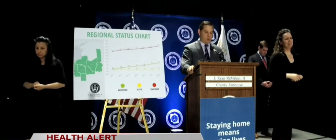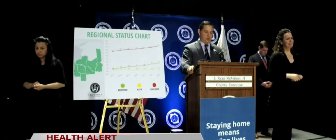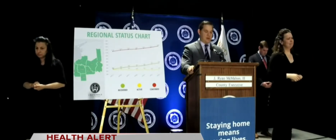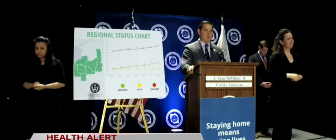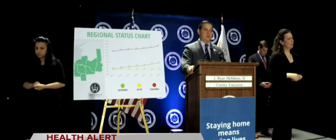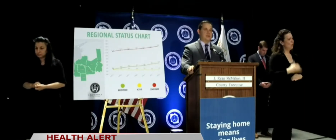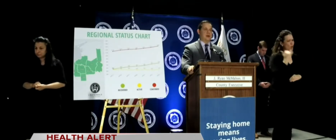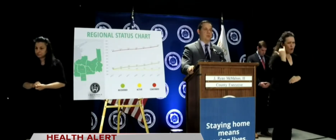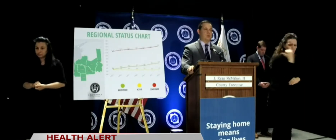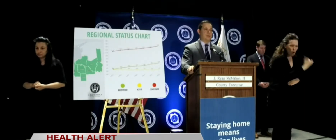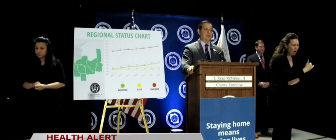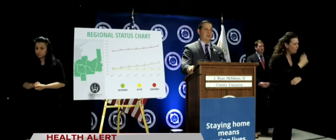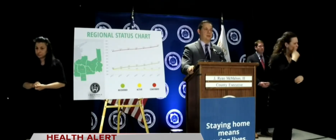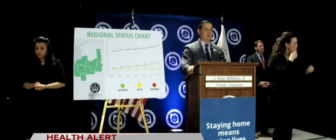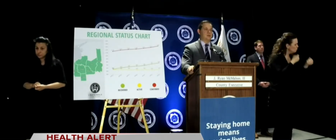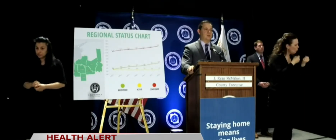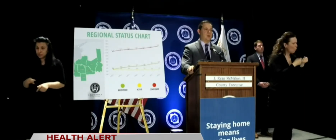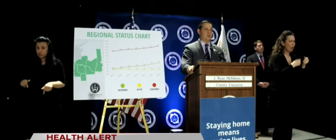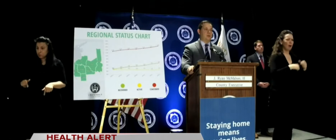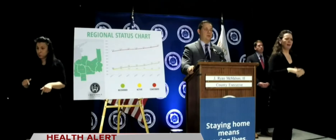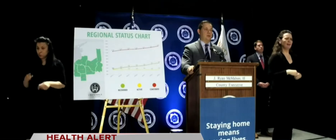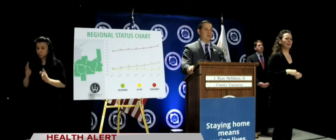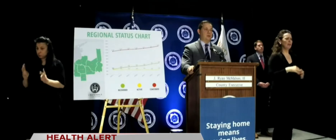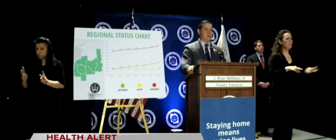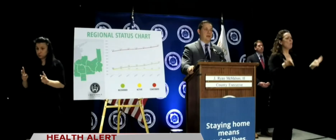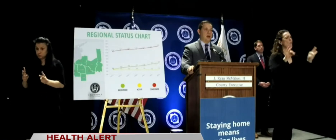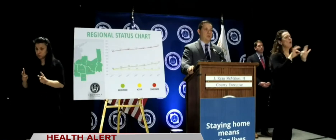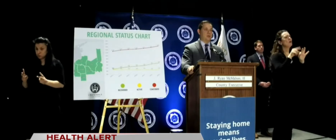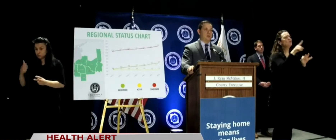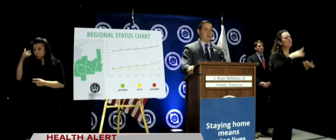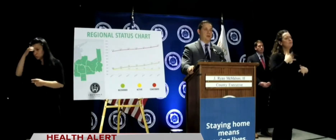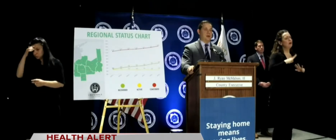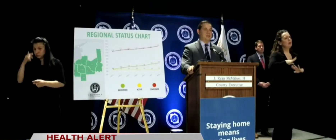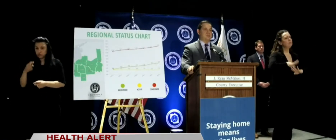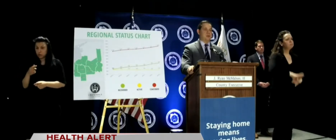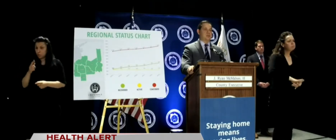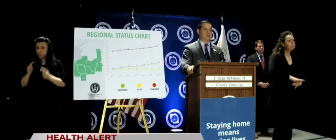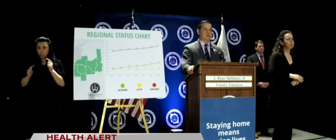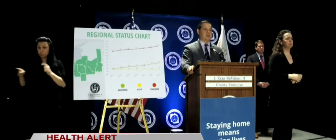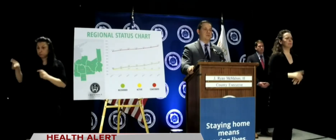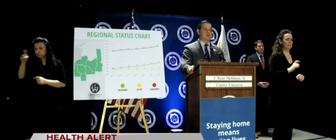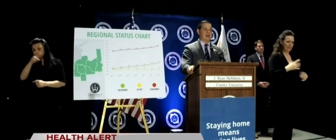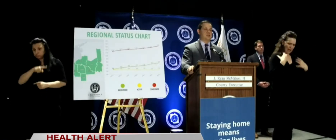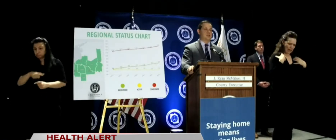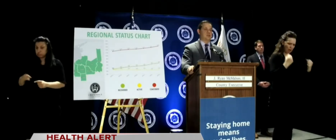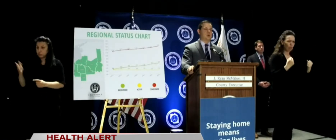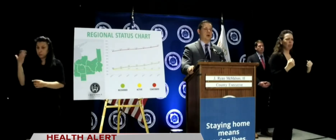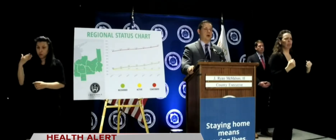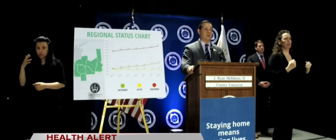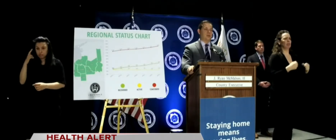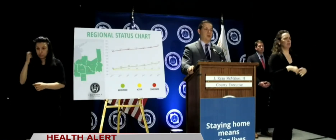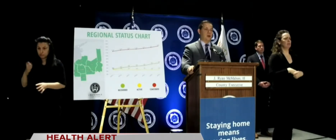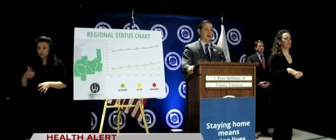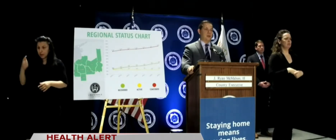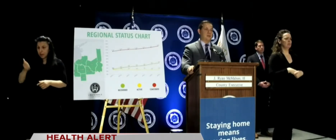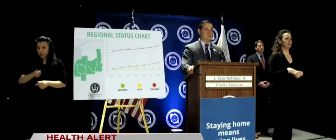it's important that we get the help we need so that we can stay healthy, especially if it's not just your